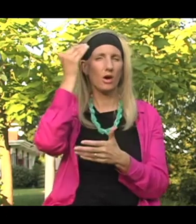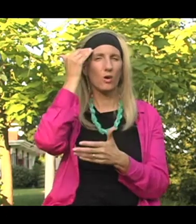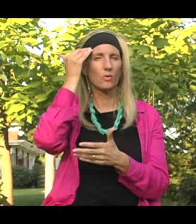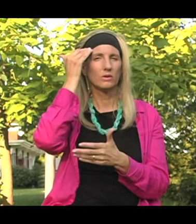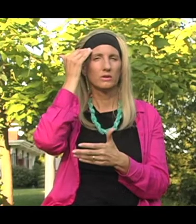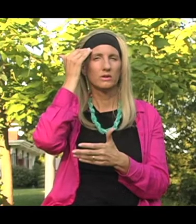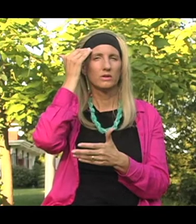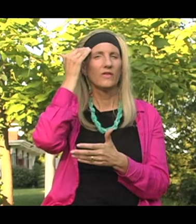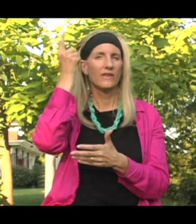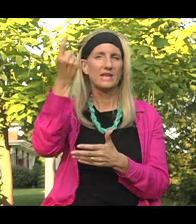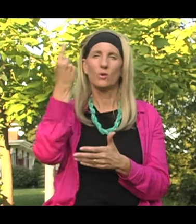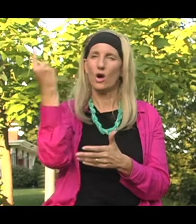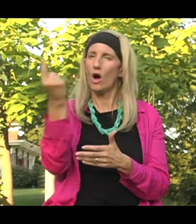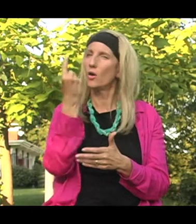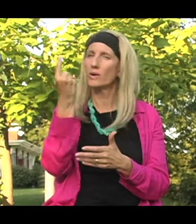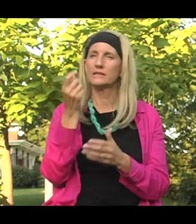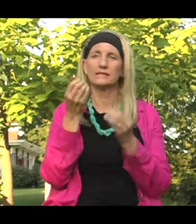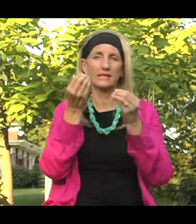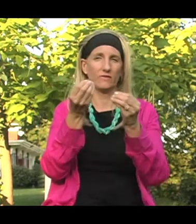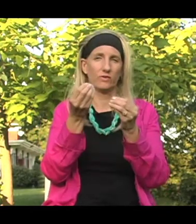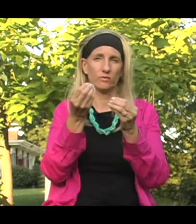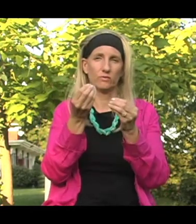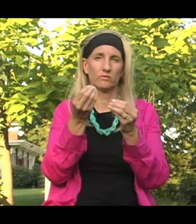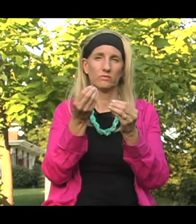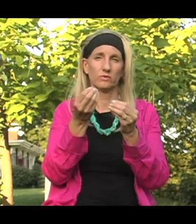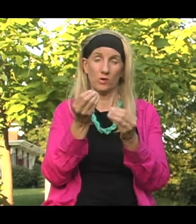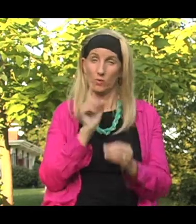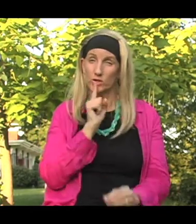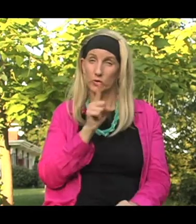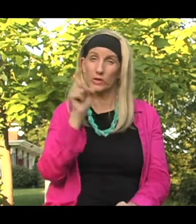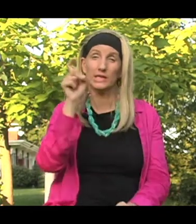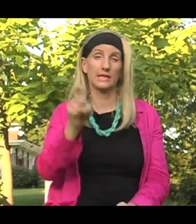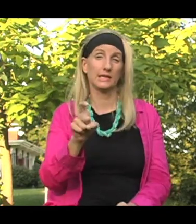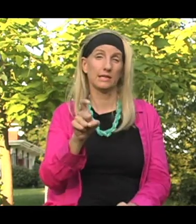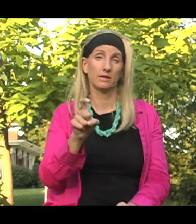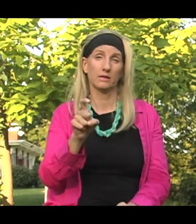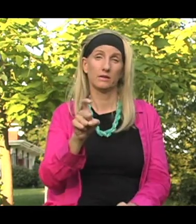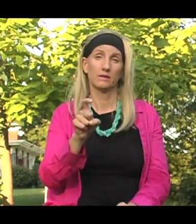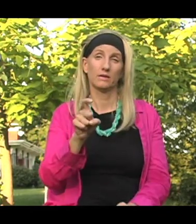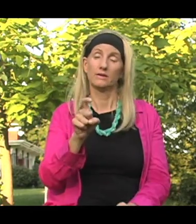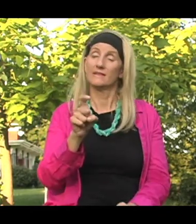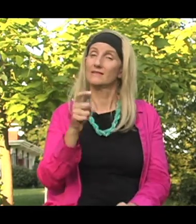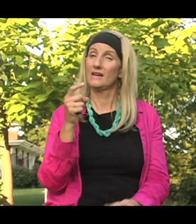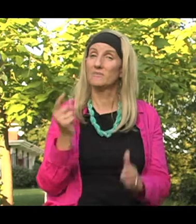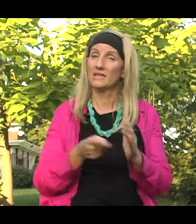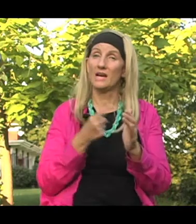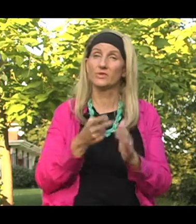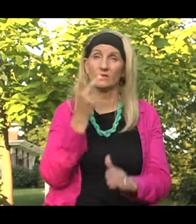know that He will always give you what you really need. And sometimes you'll